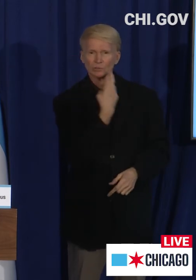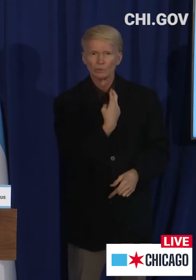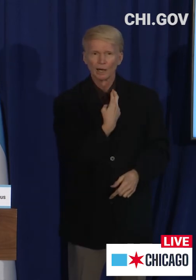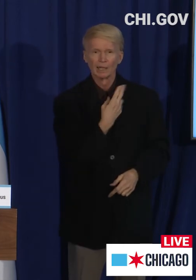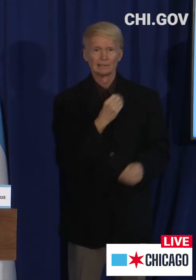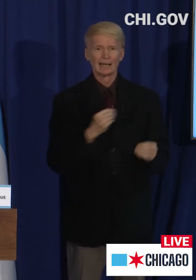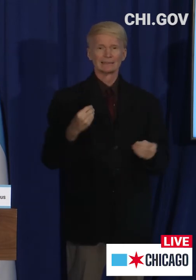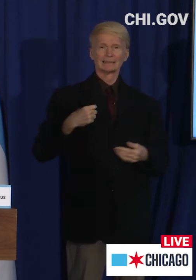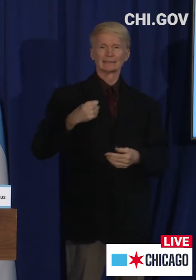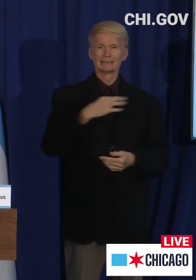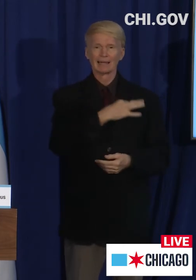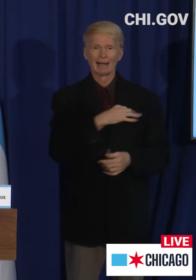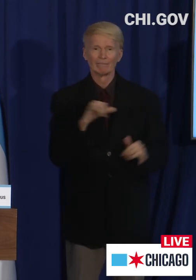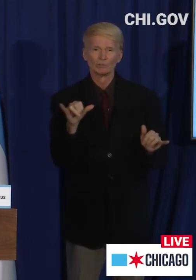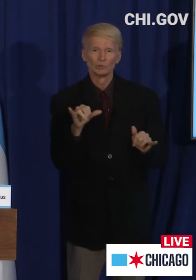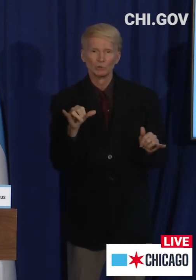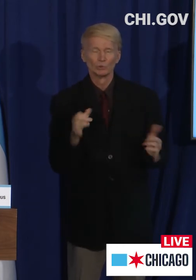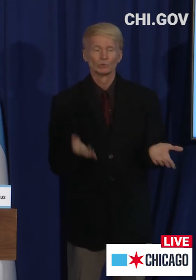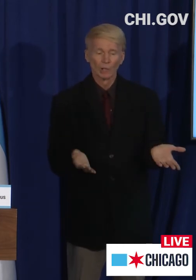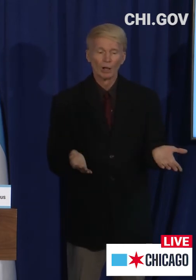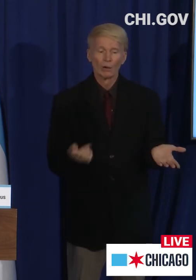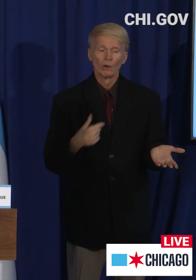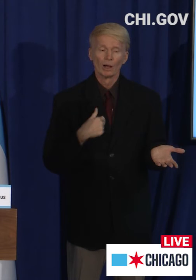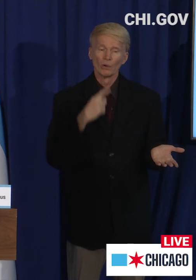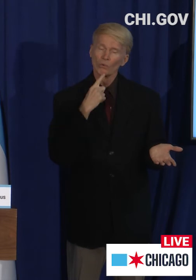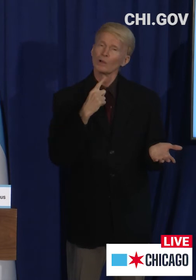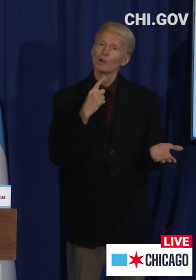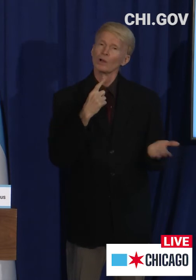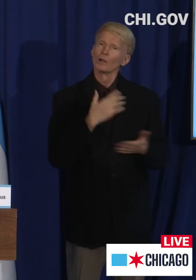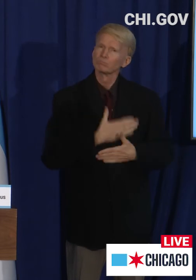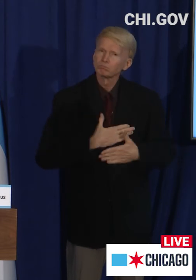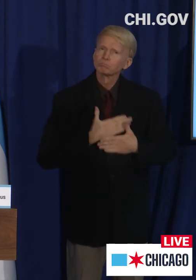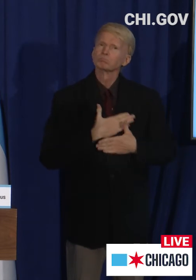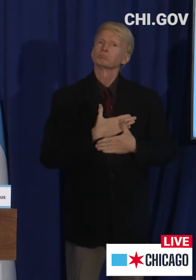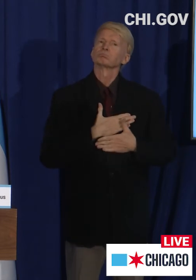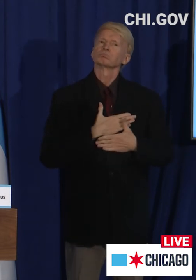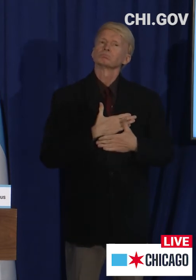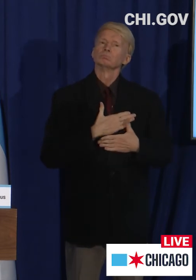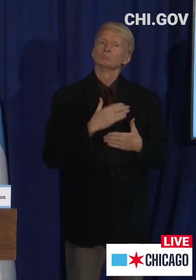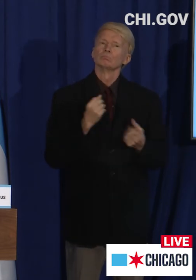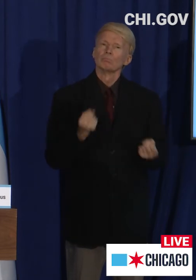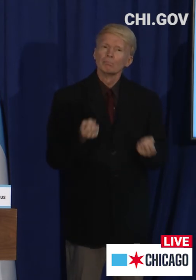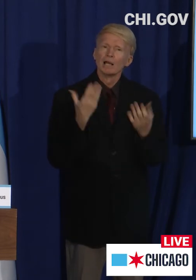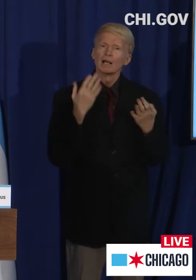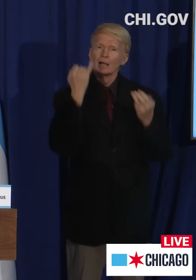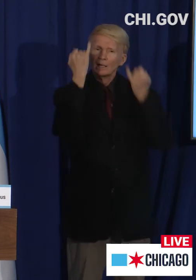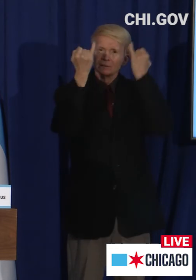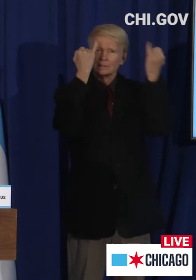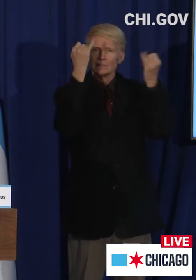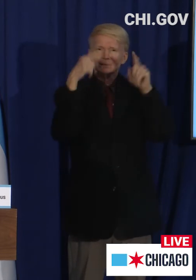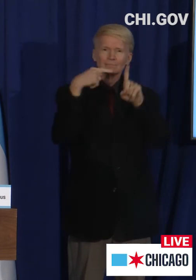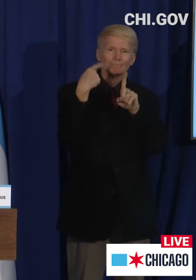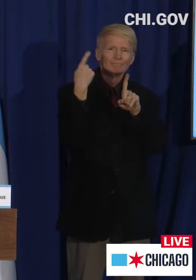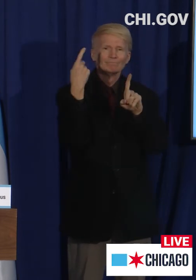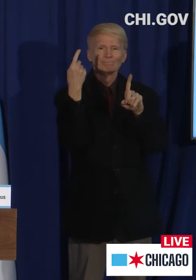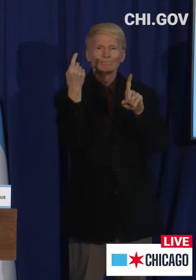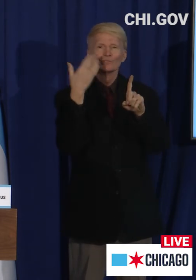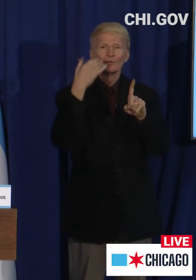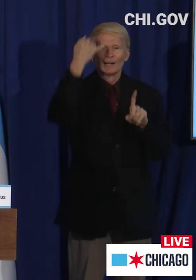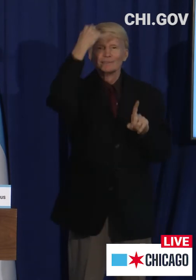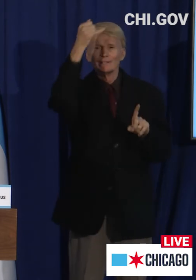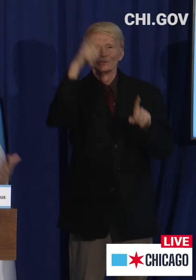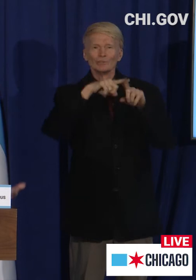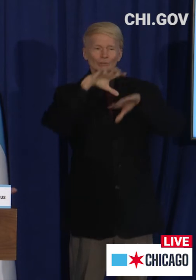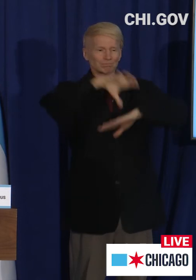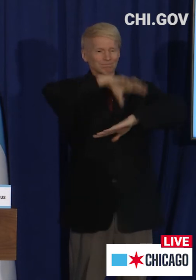who work at them. And so I appreciate the creativity and the work that many have been doing into thinking about how